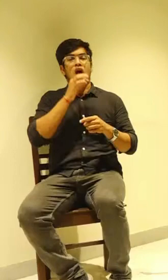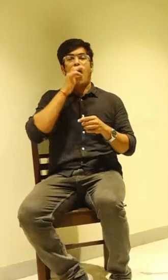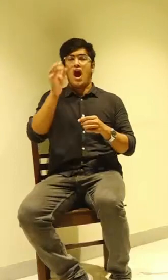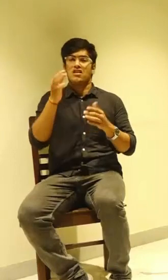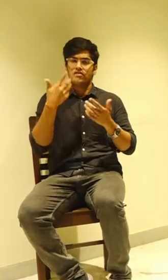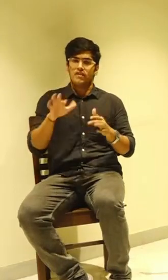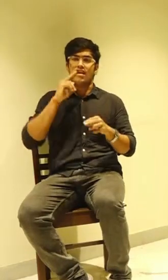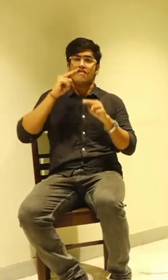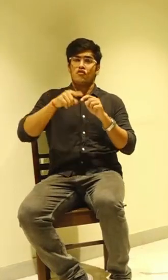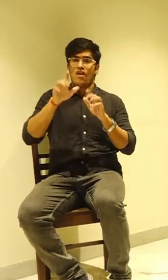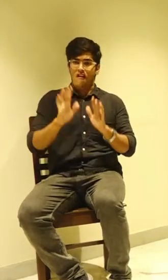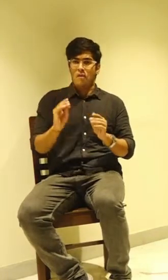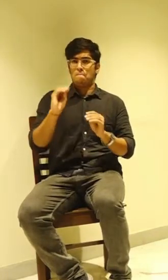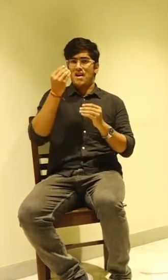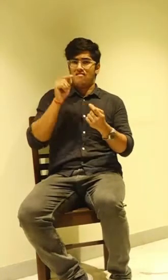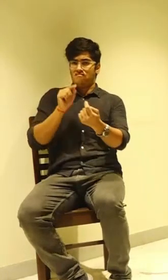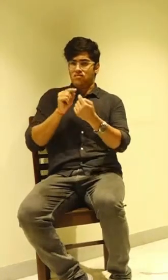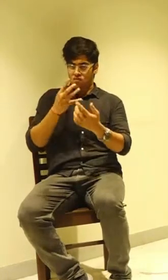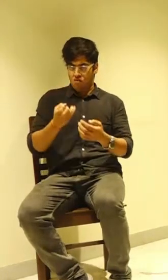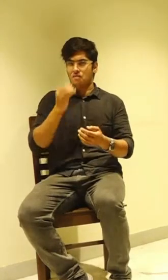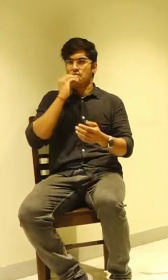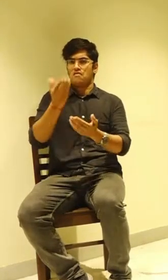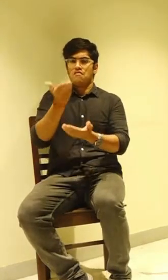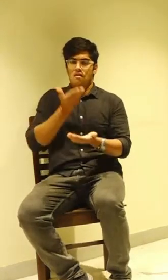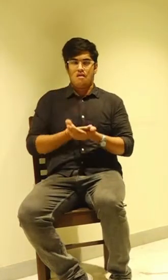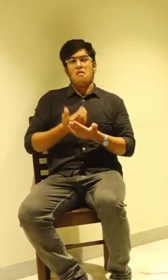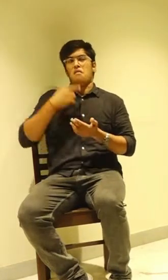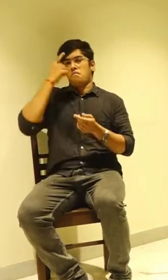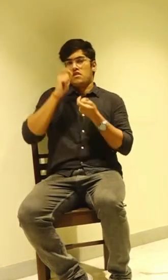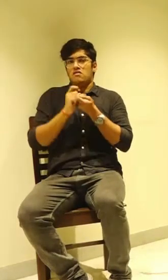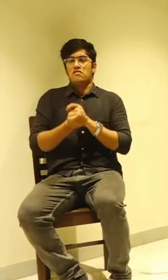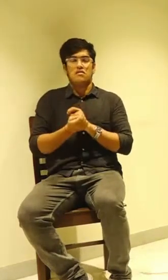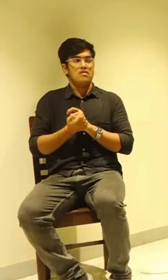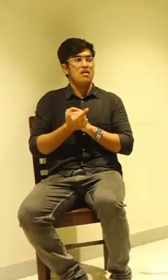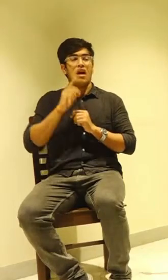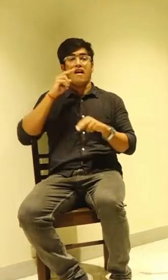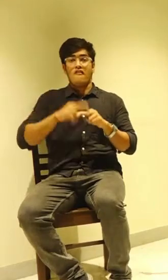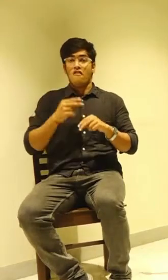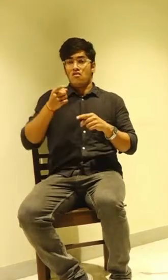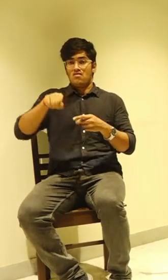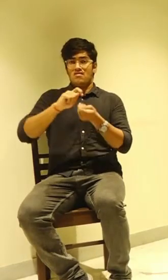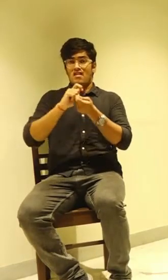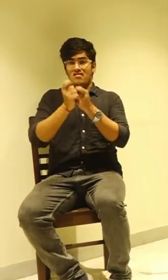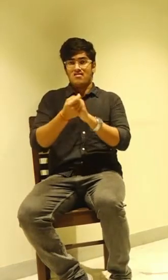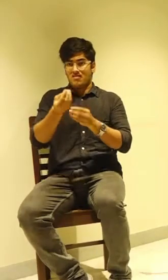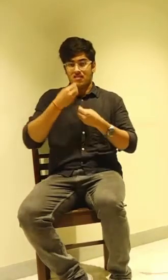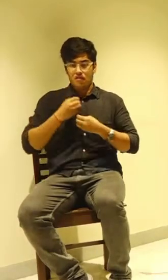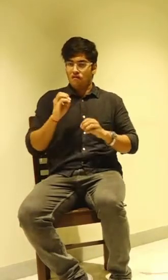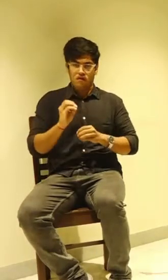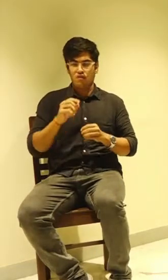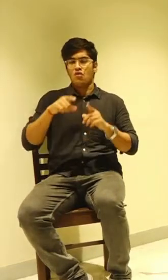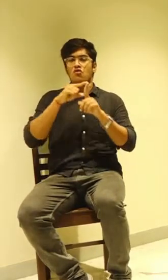have a better argument, you give it to me. I may change my mind, but as far as I am concerned, due process is going to remain out of the